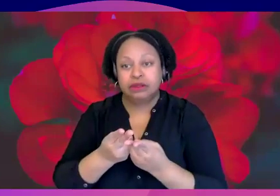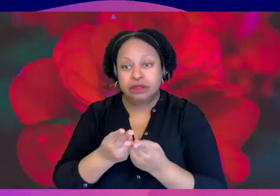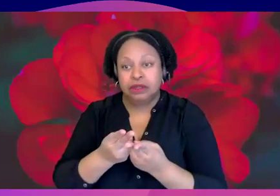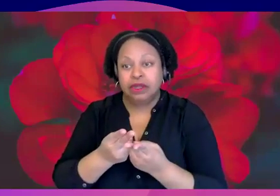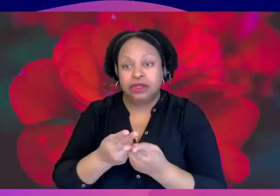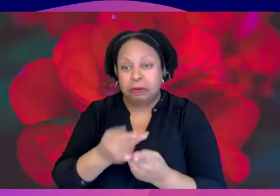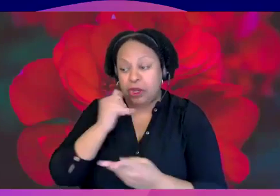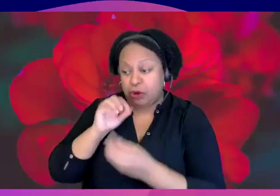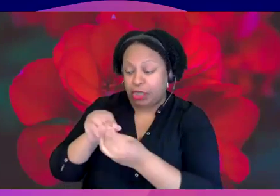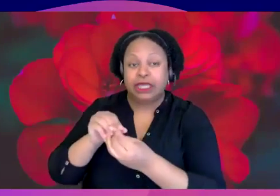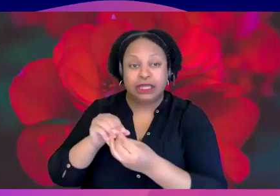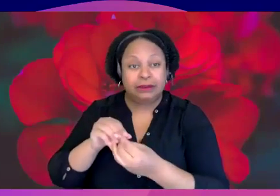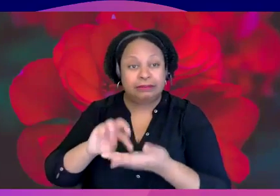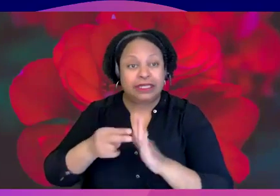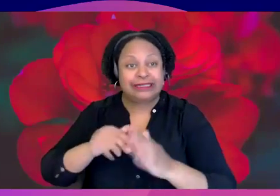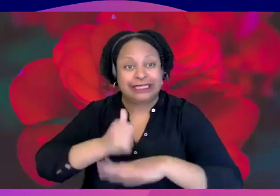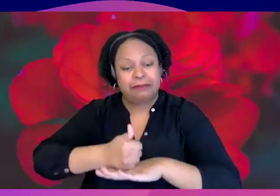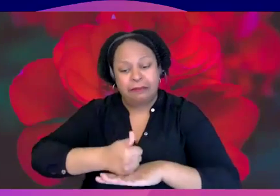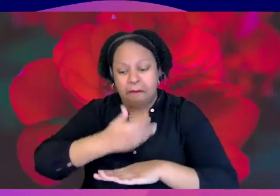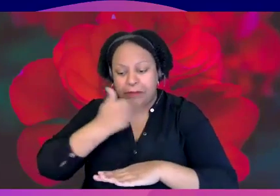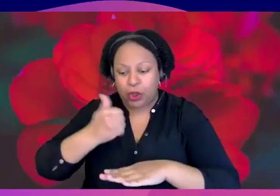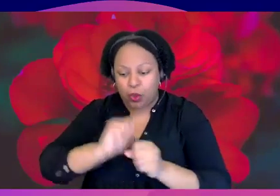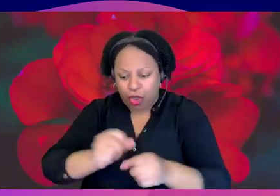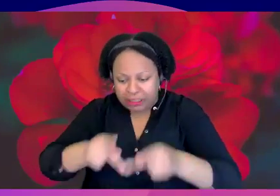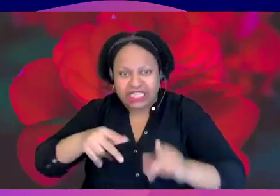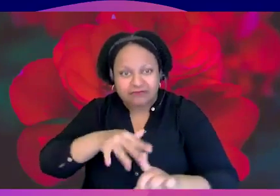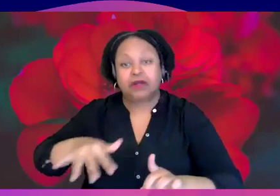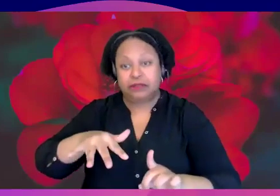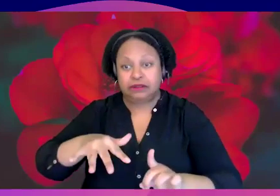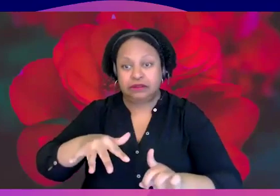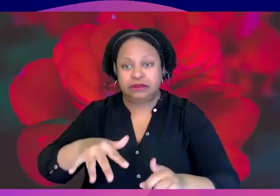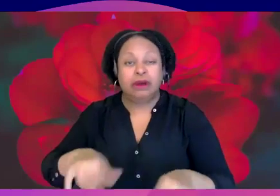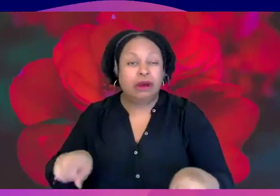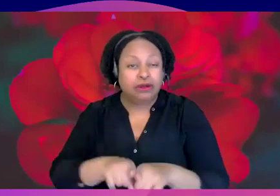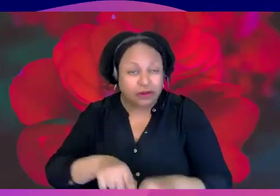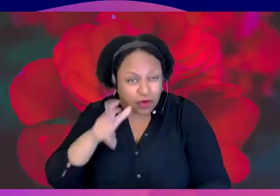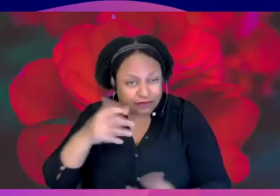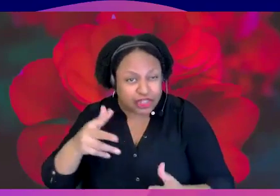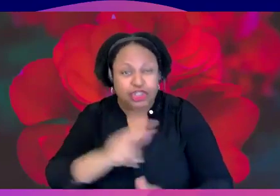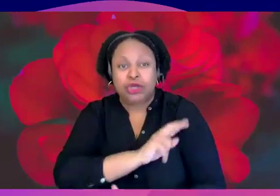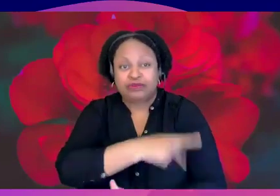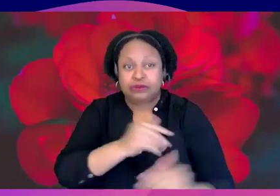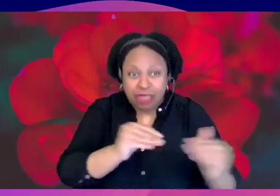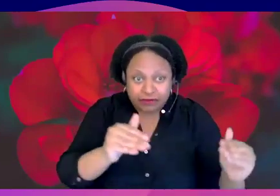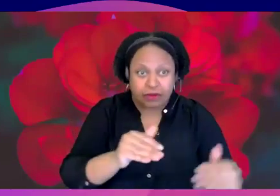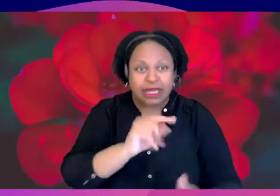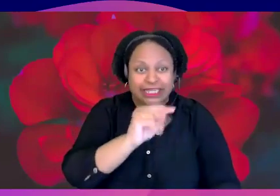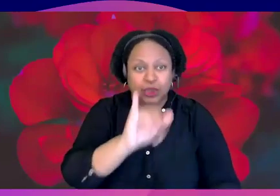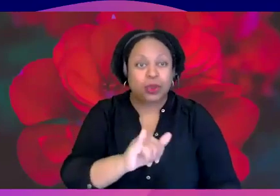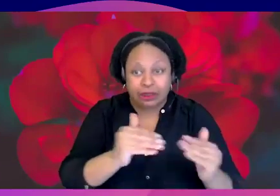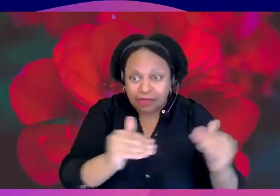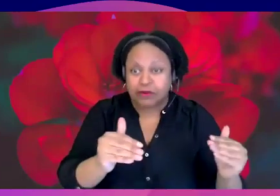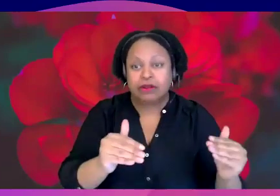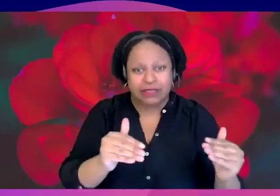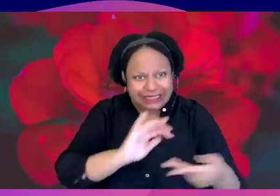workplace labor conditions. And we also know of provincial and territorial associations who are creating these really